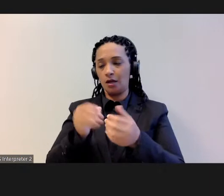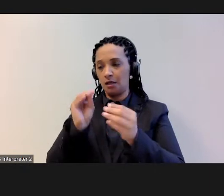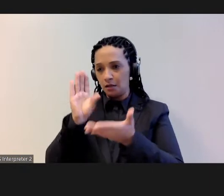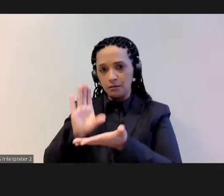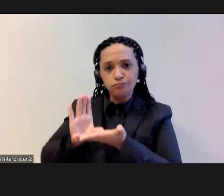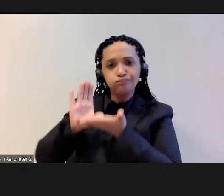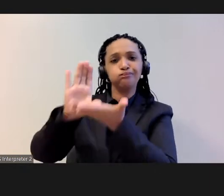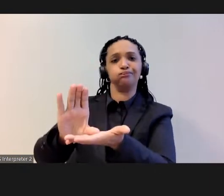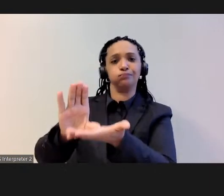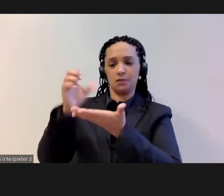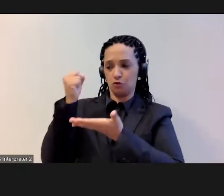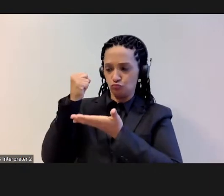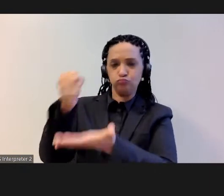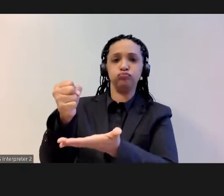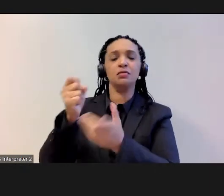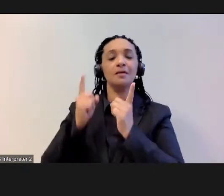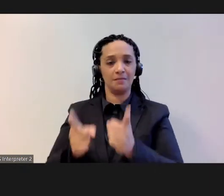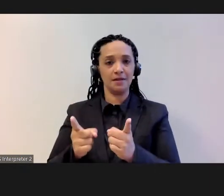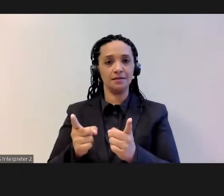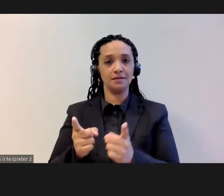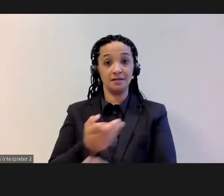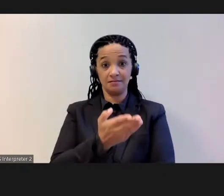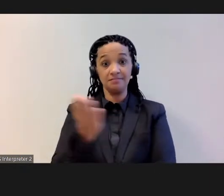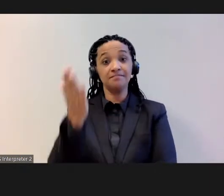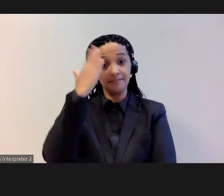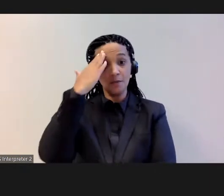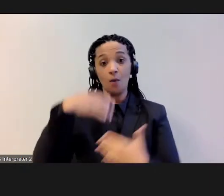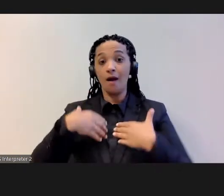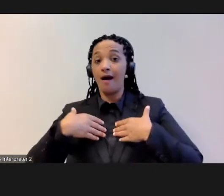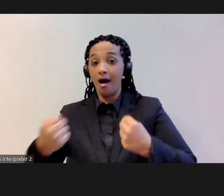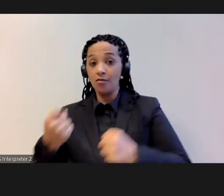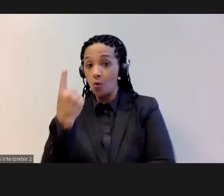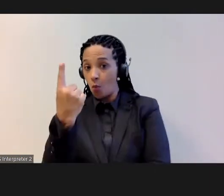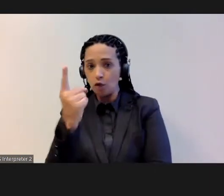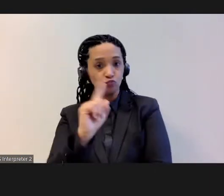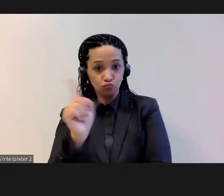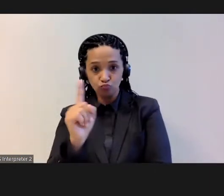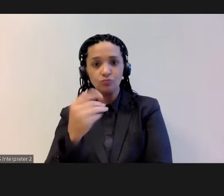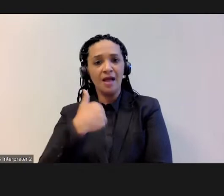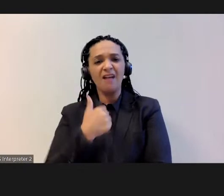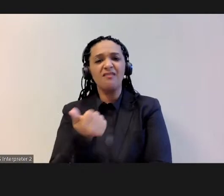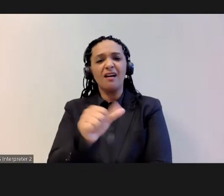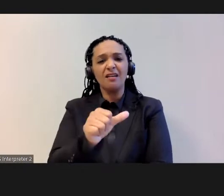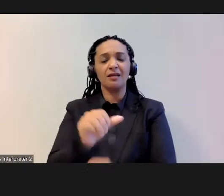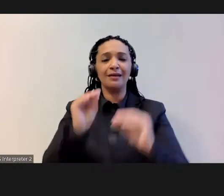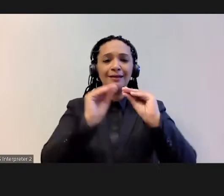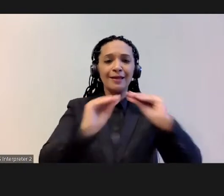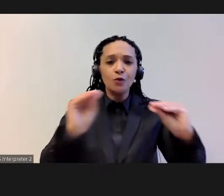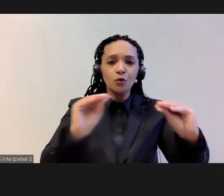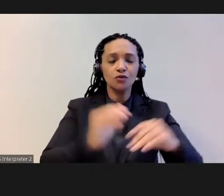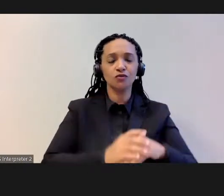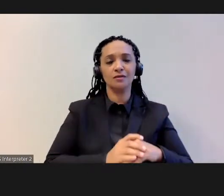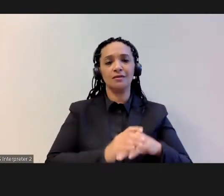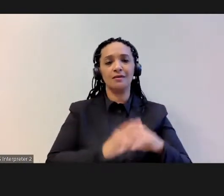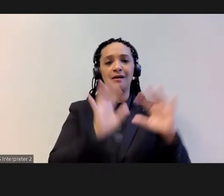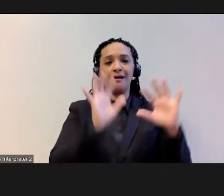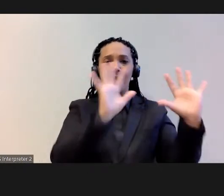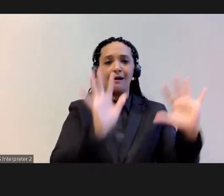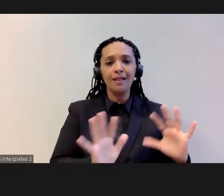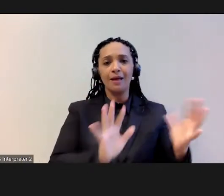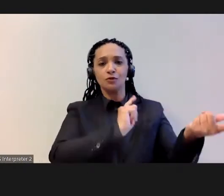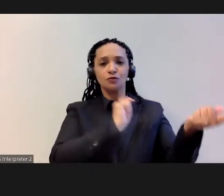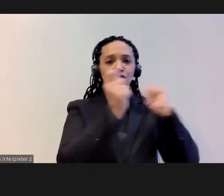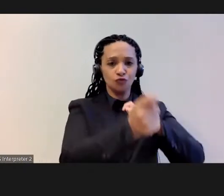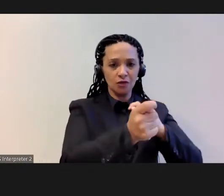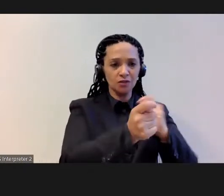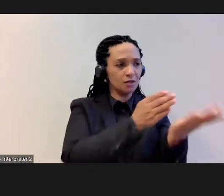And as you know, it's not just in health, there's education, and you're mentioning climate change could be another. So there are a number of areas in